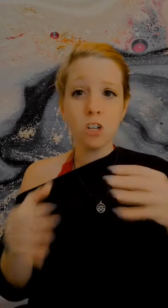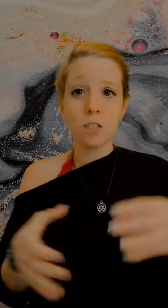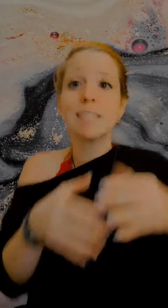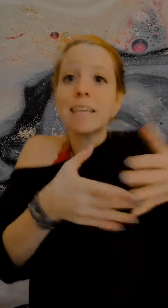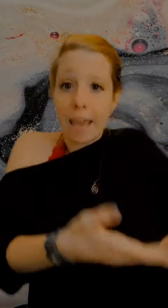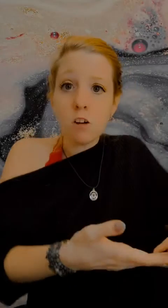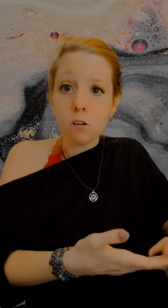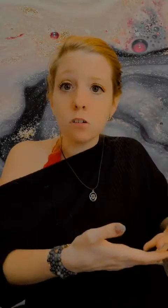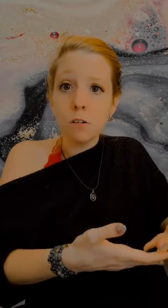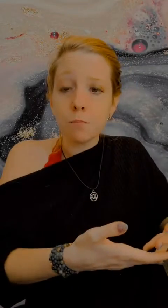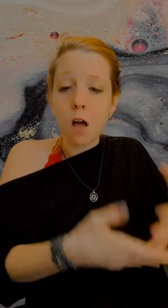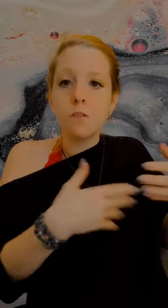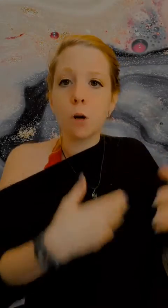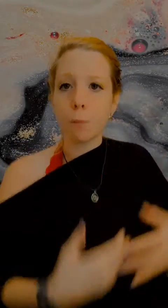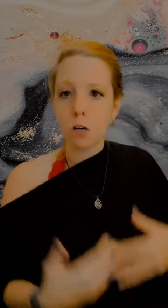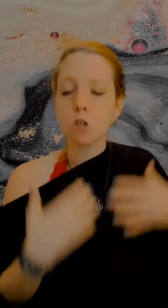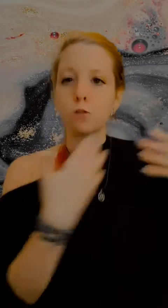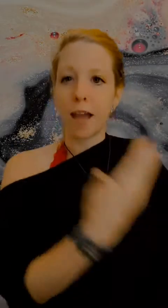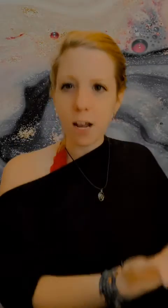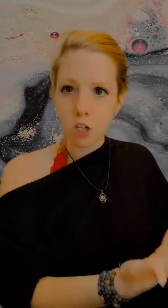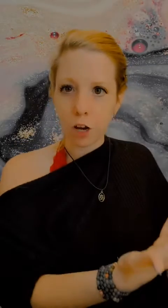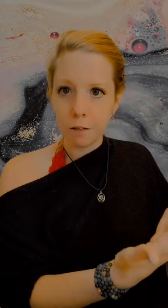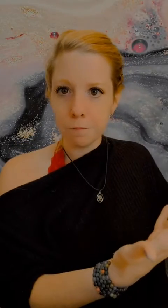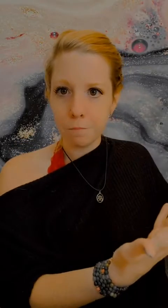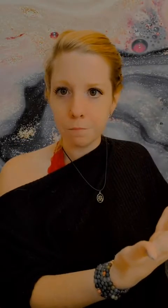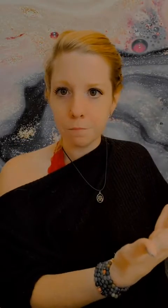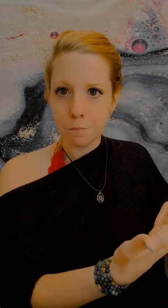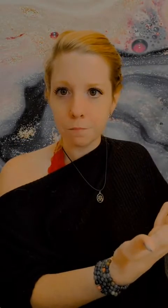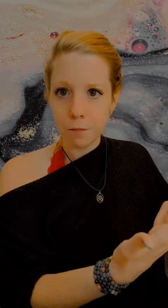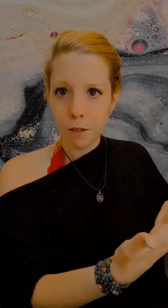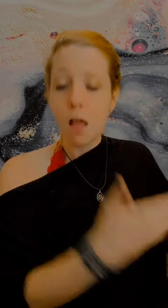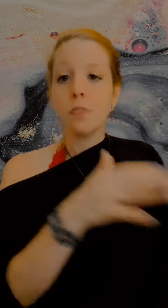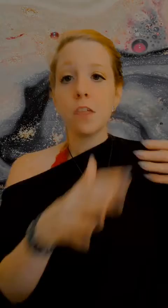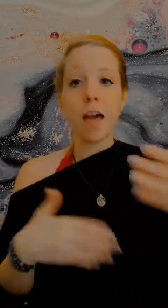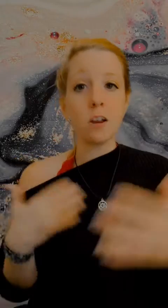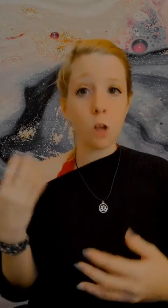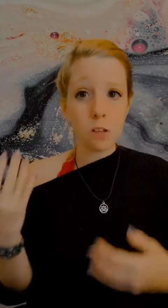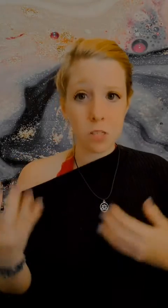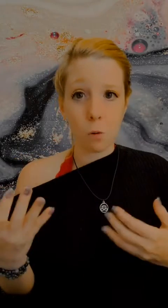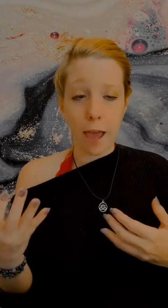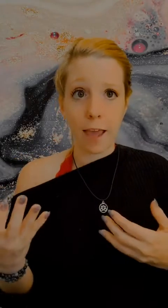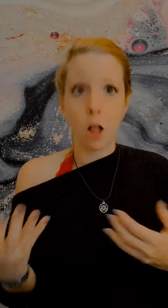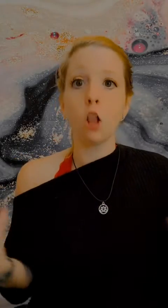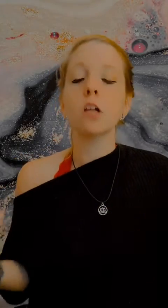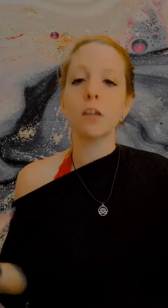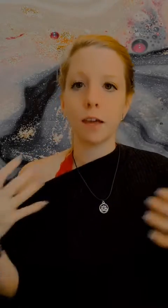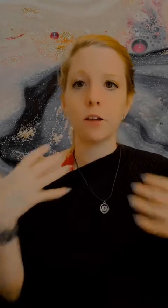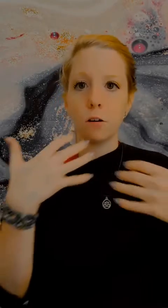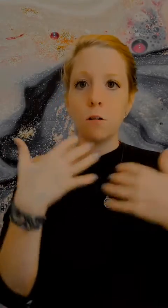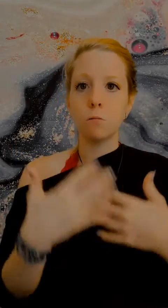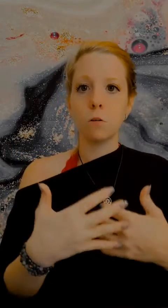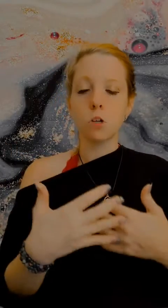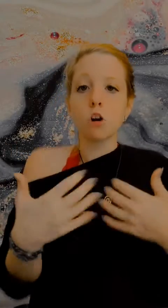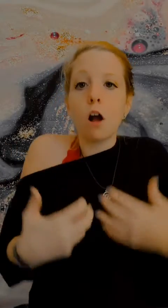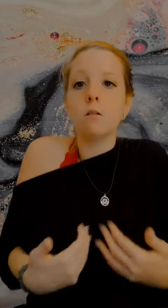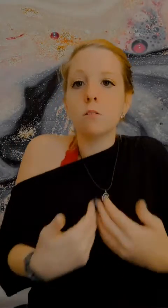just scared of your partner's reaction, then that is also looking at your own